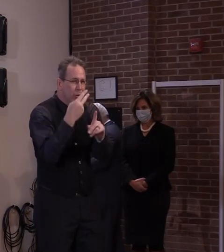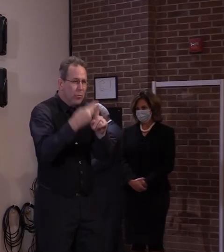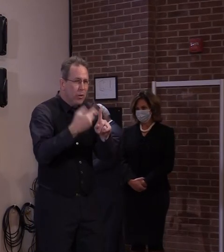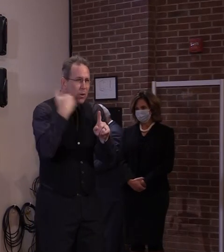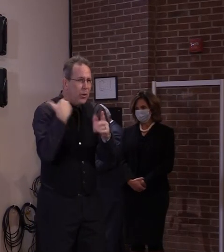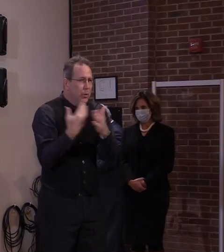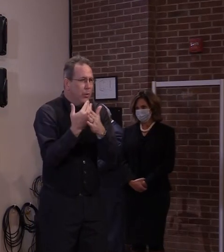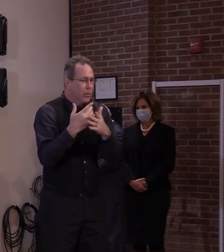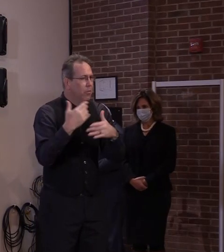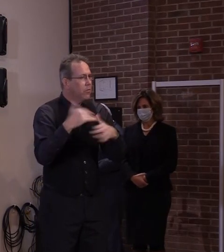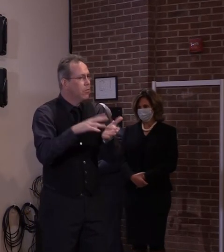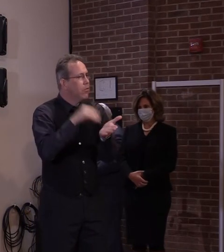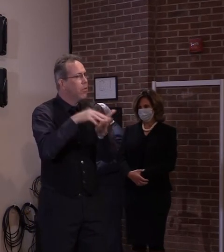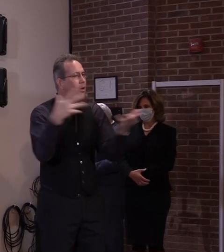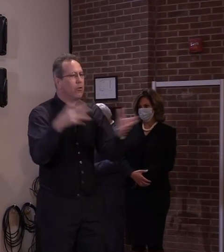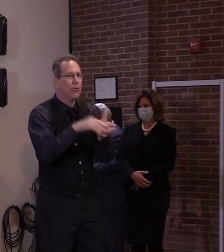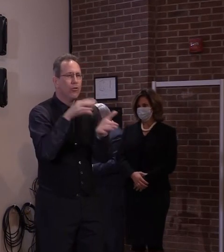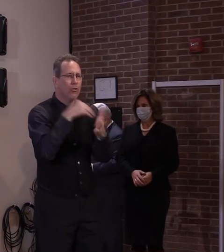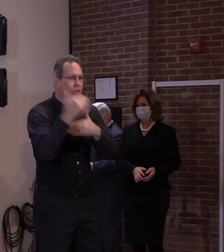to evolve